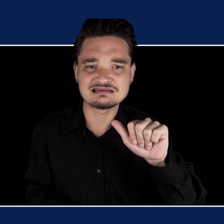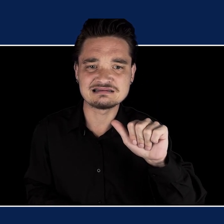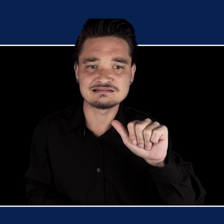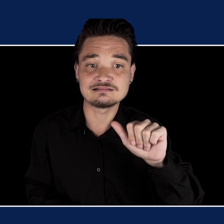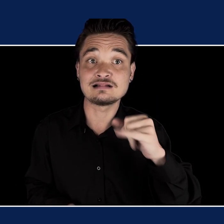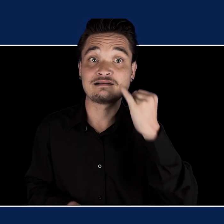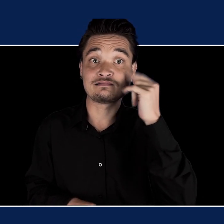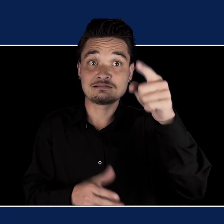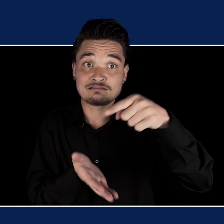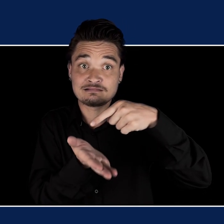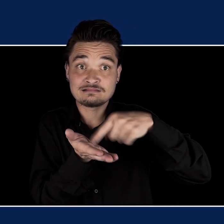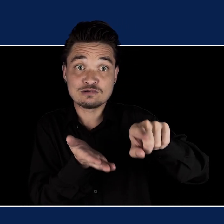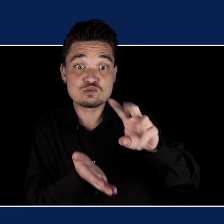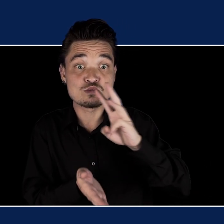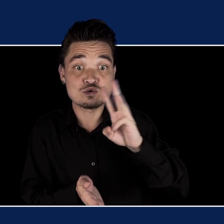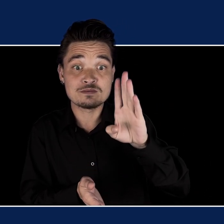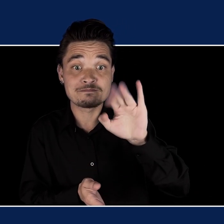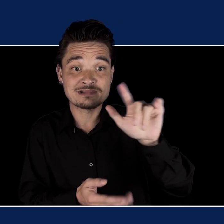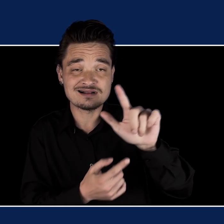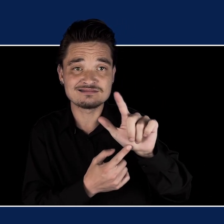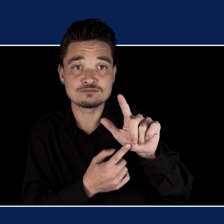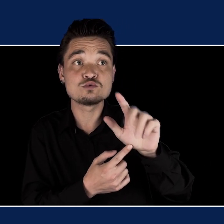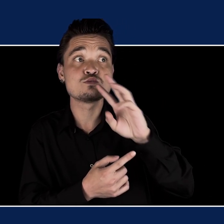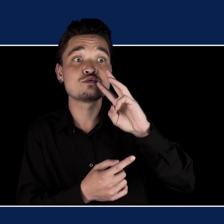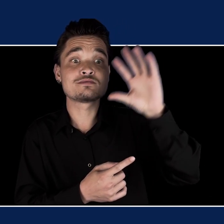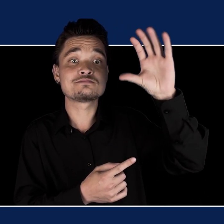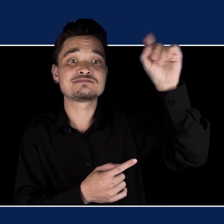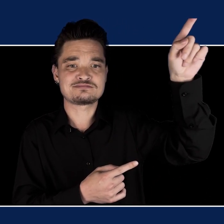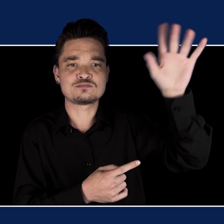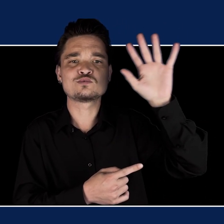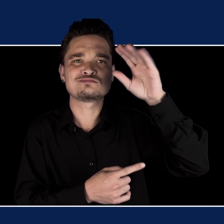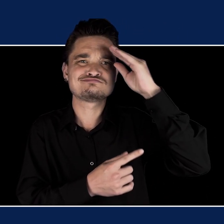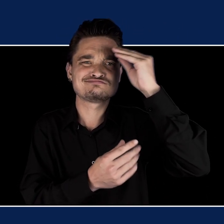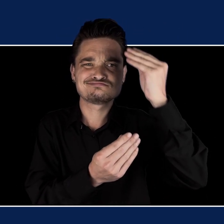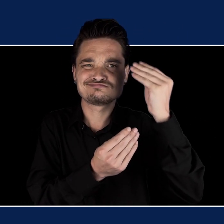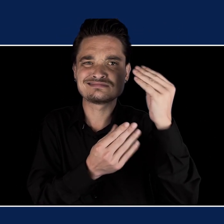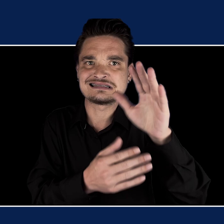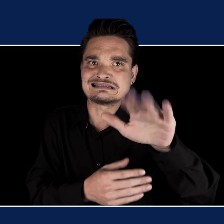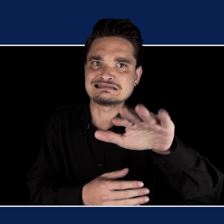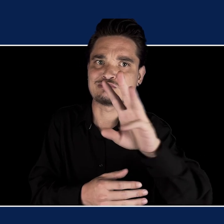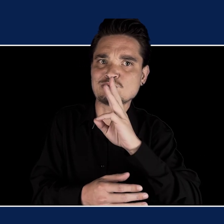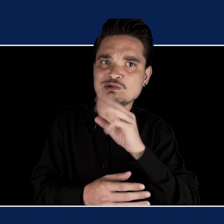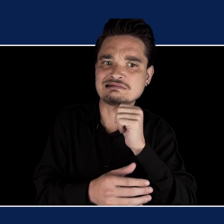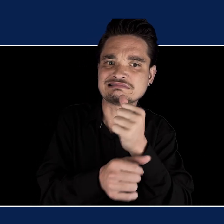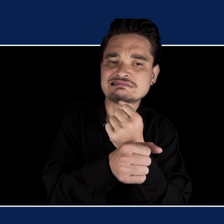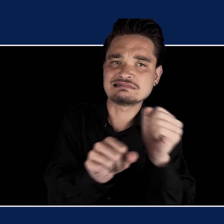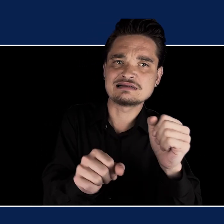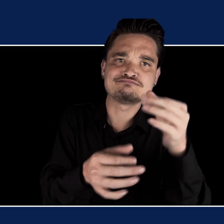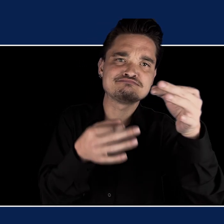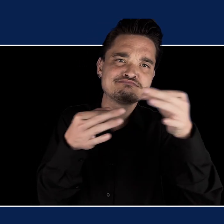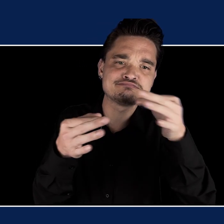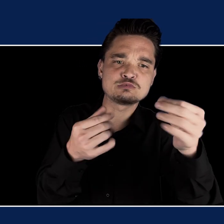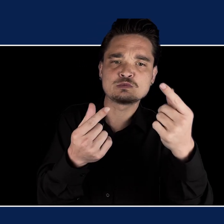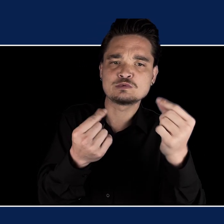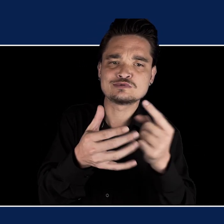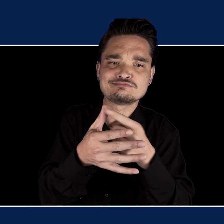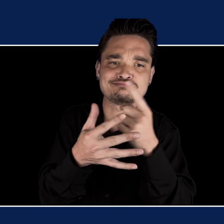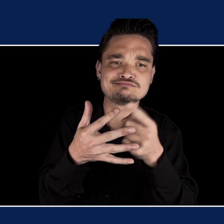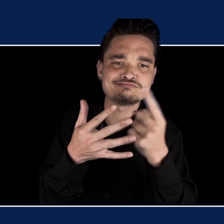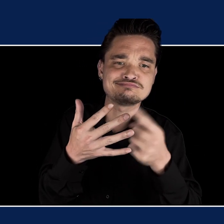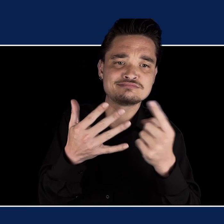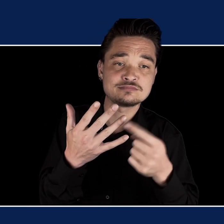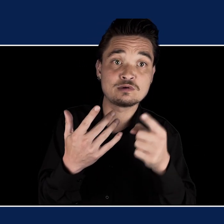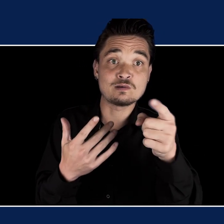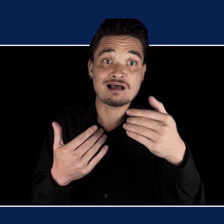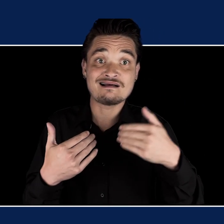you pay a water bill, your water company will let you know if your water is unsafe and what to do. If you have a well